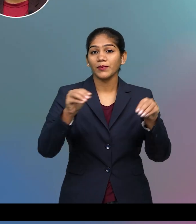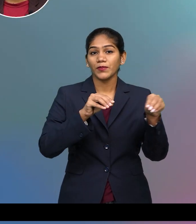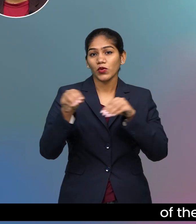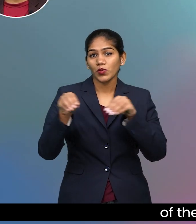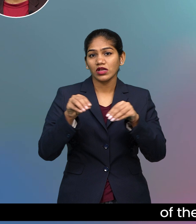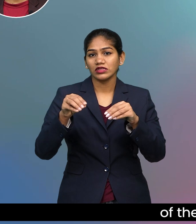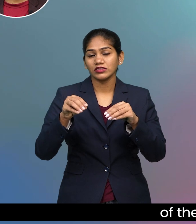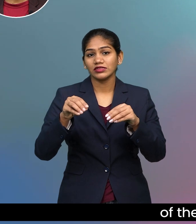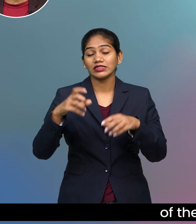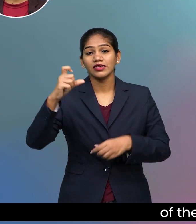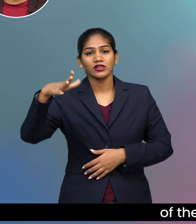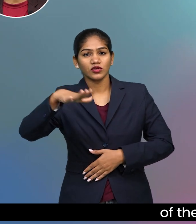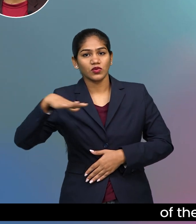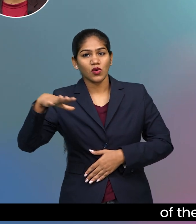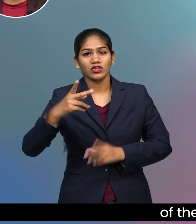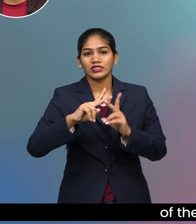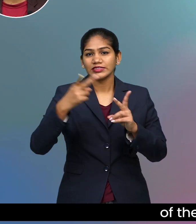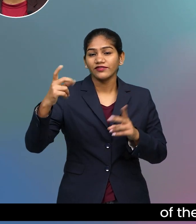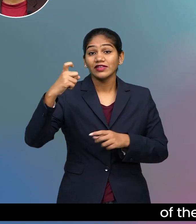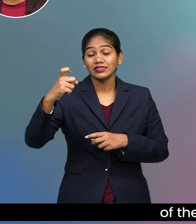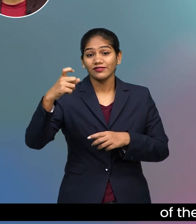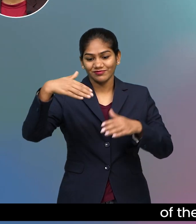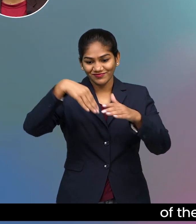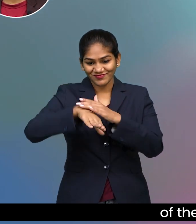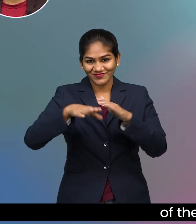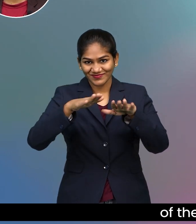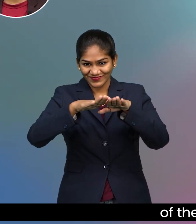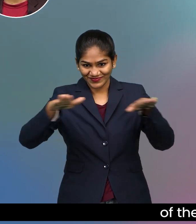Movement of the continental plates